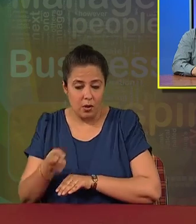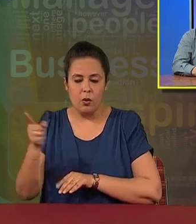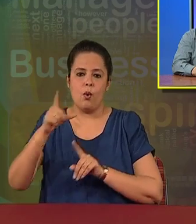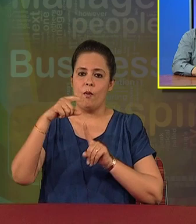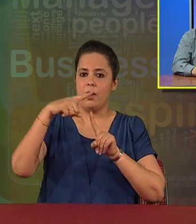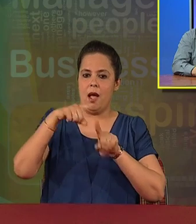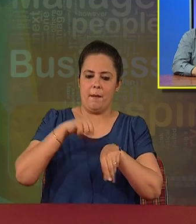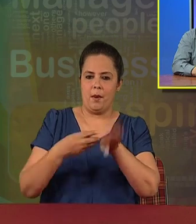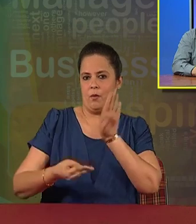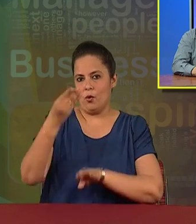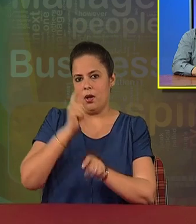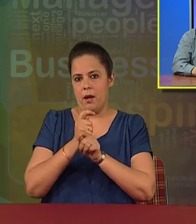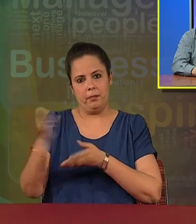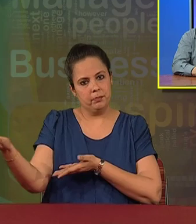overtime.